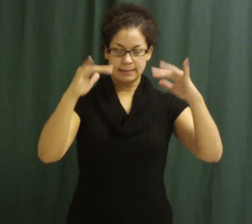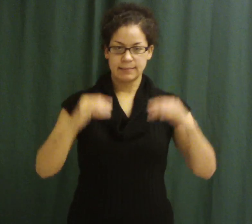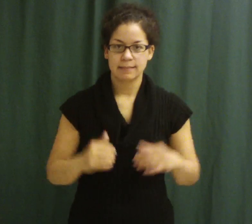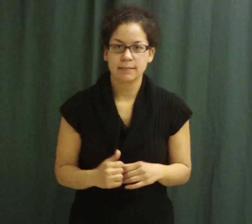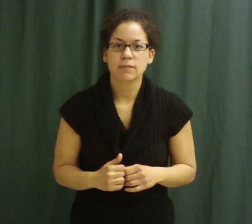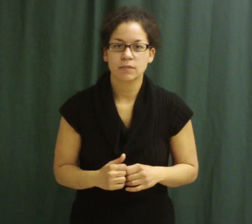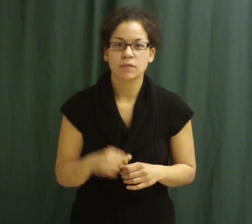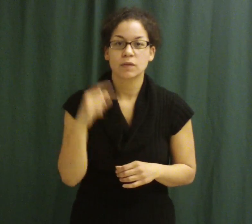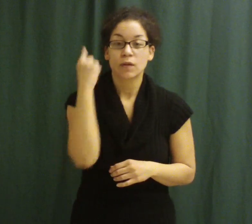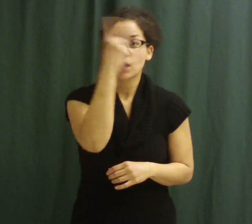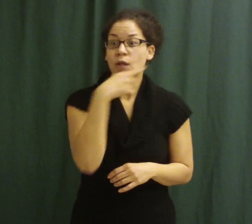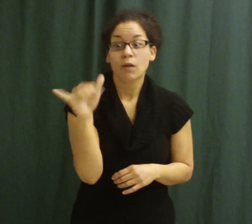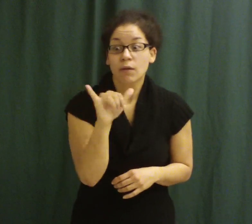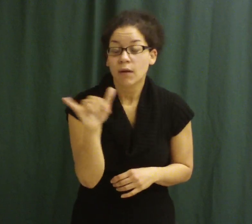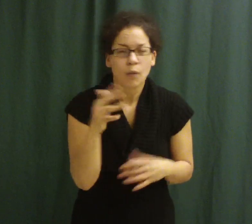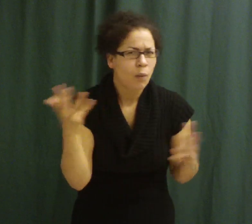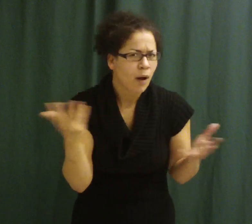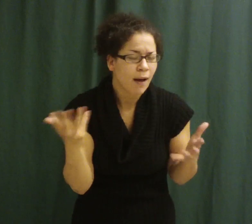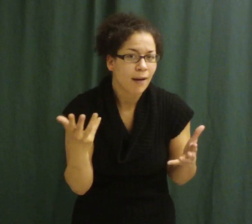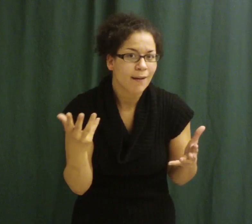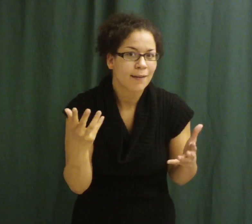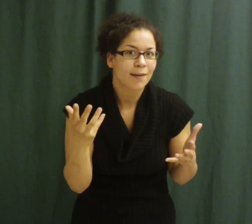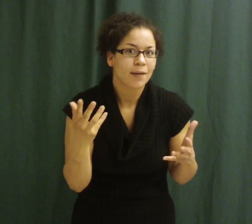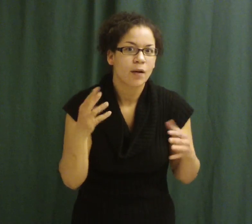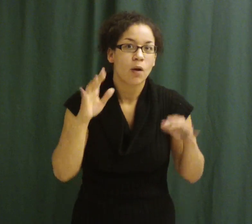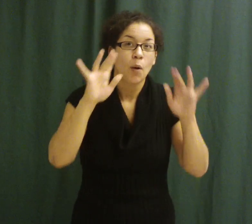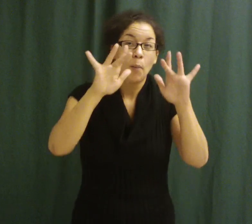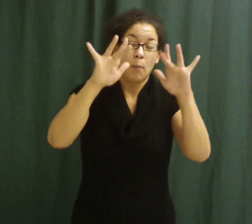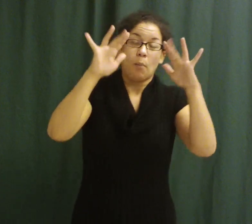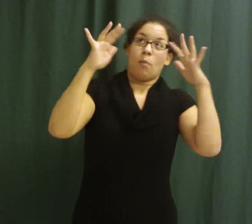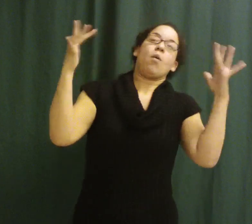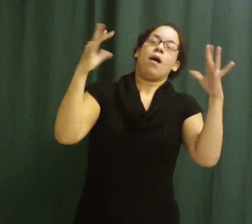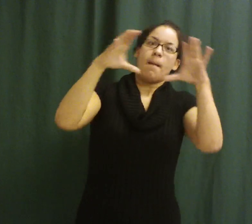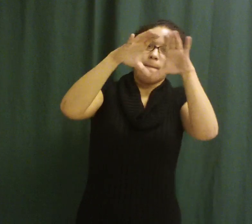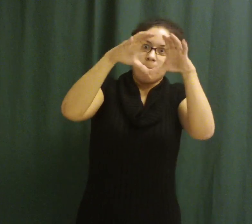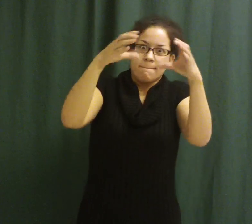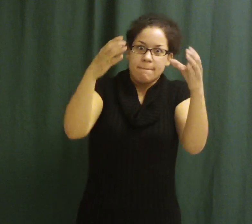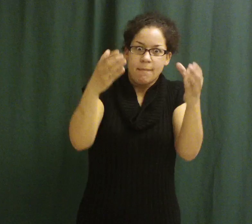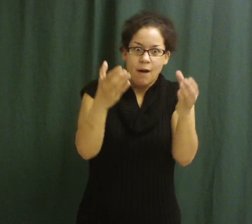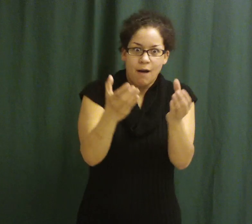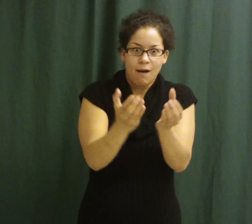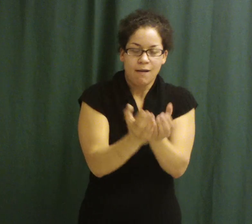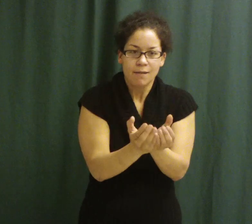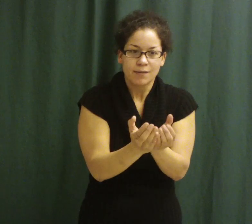look like bright balls with long, feathery tails.